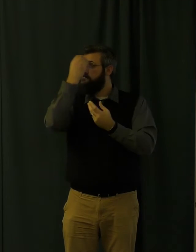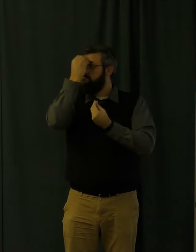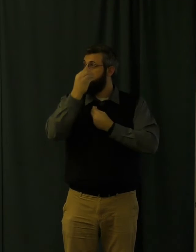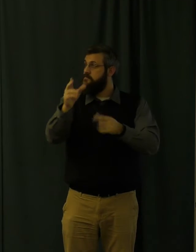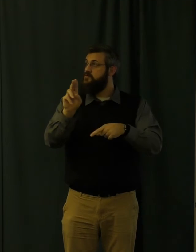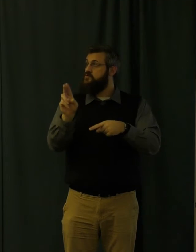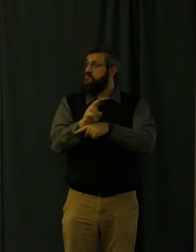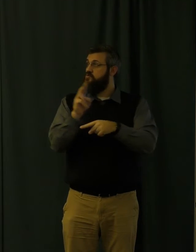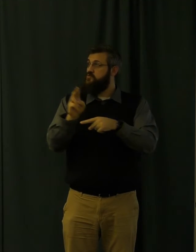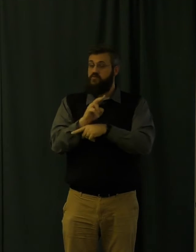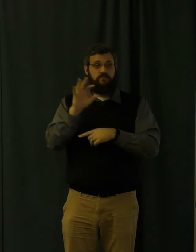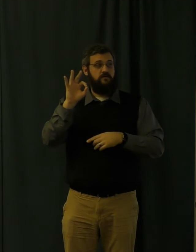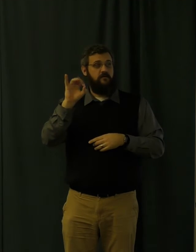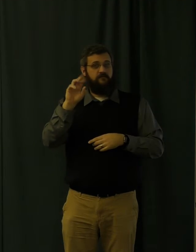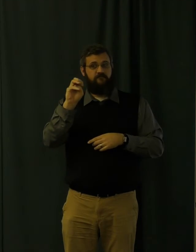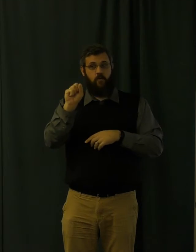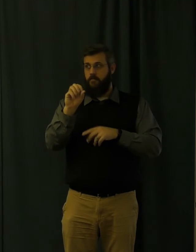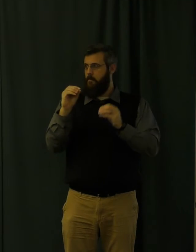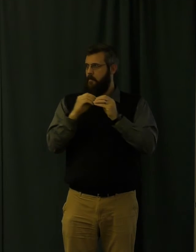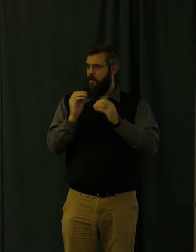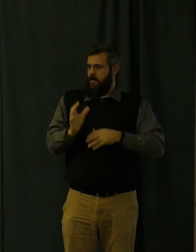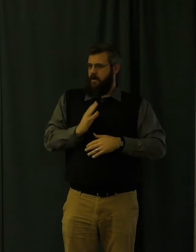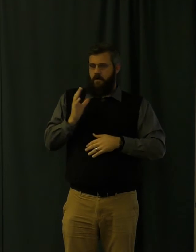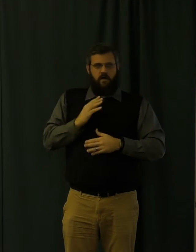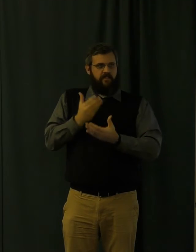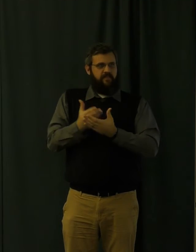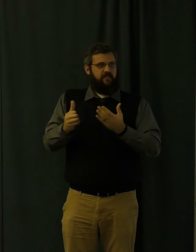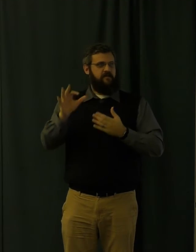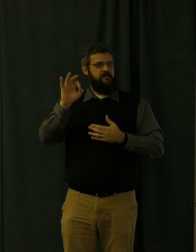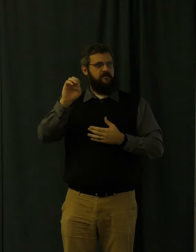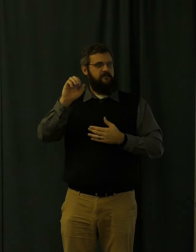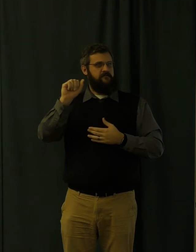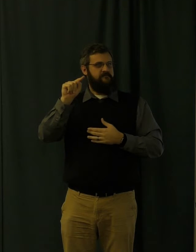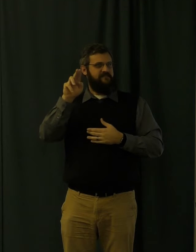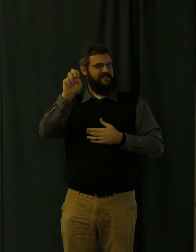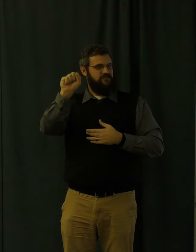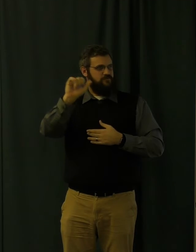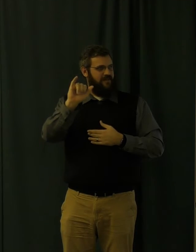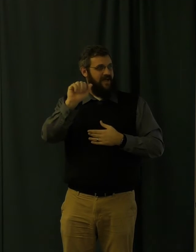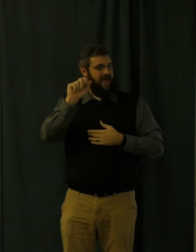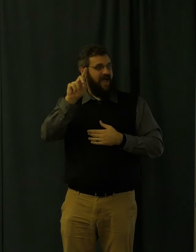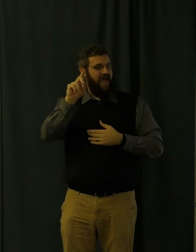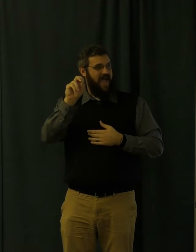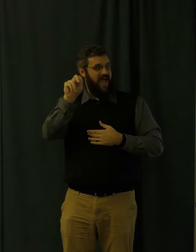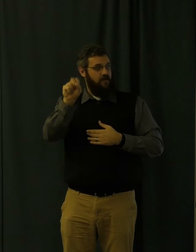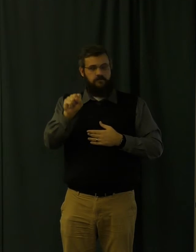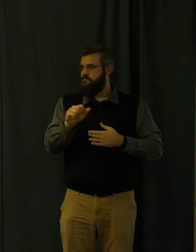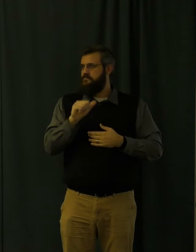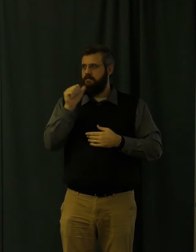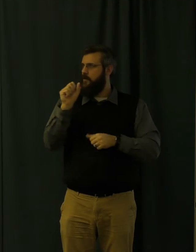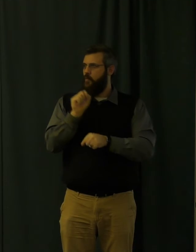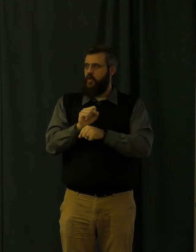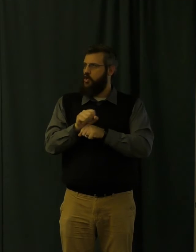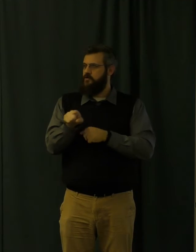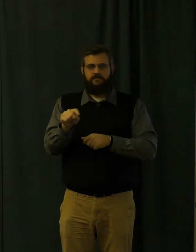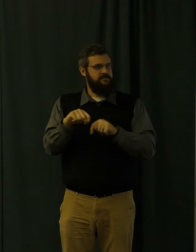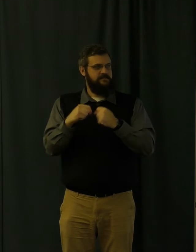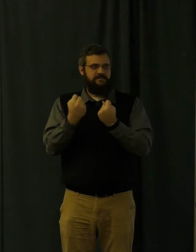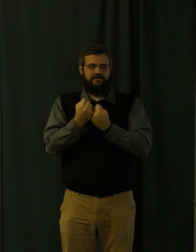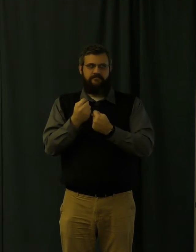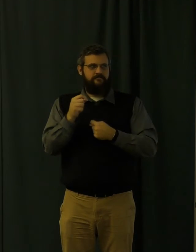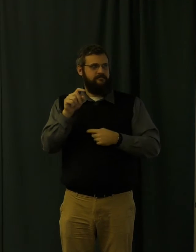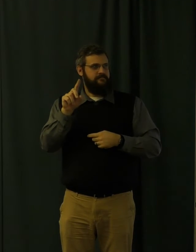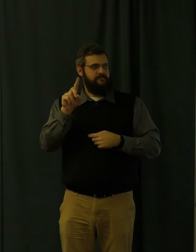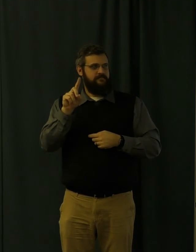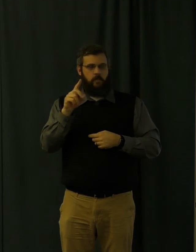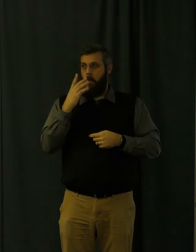forms and some of the higher level things that you can do with forms with add-ons and such, they don't work in Team Drive. I'm